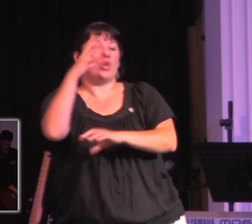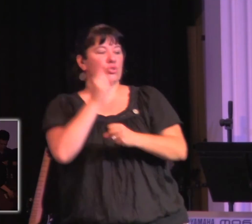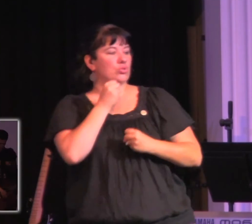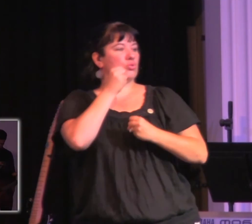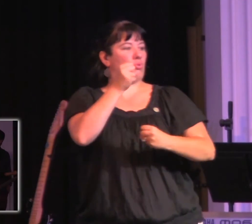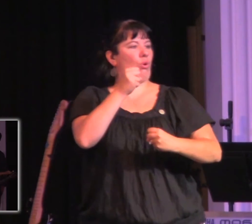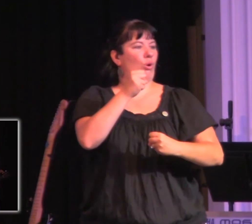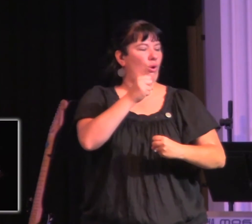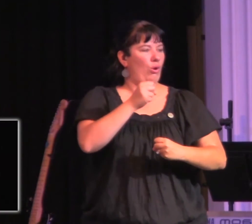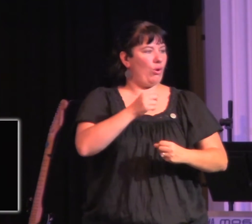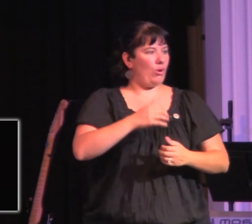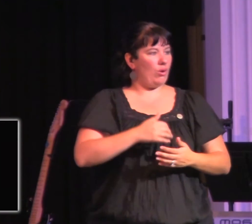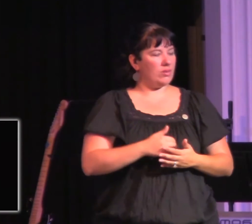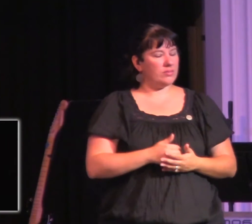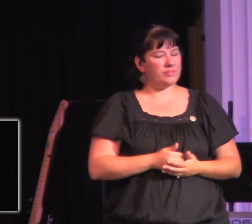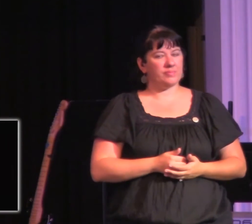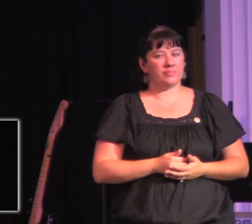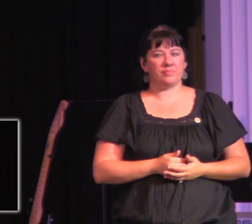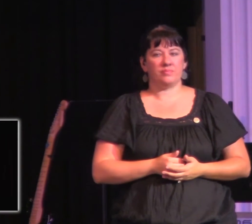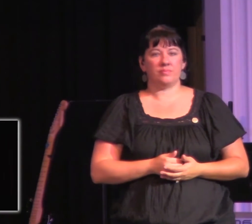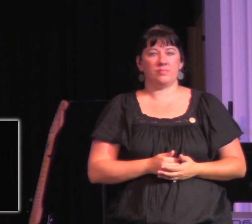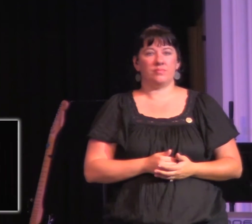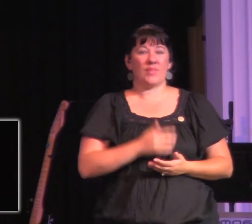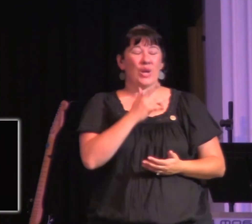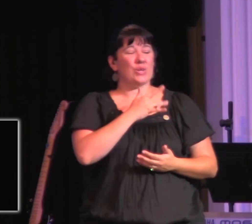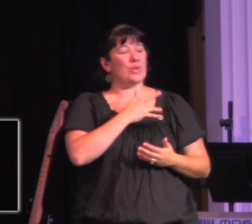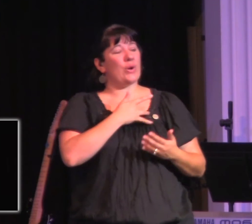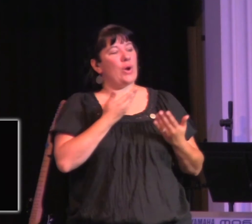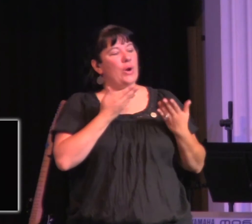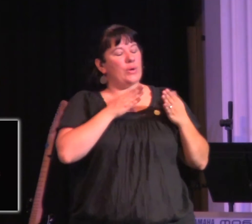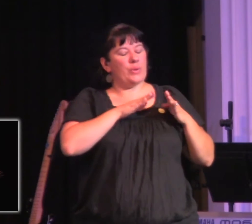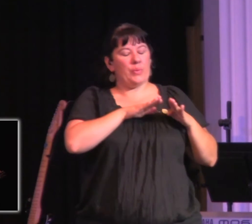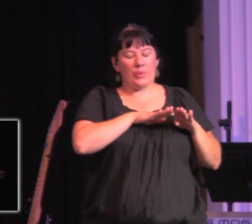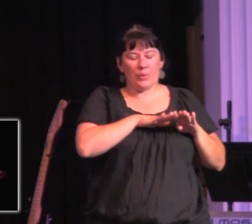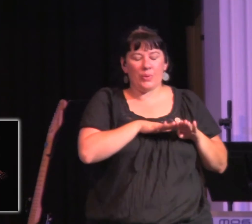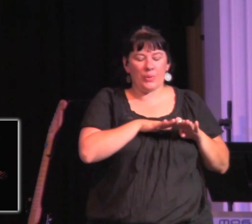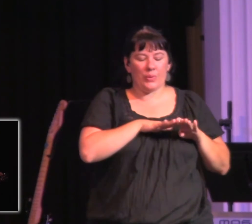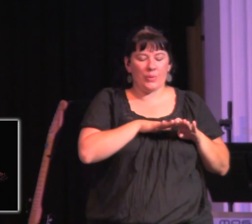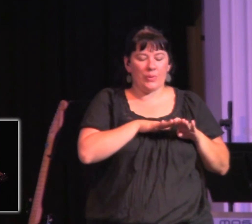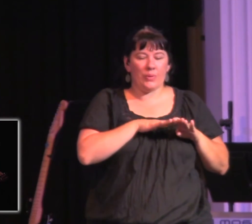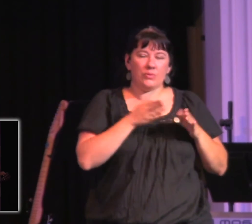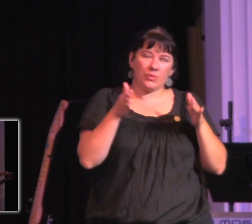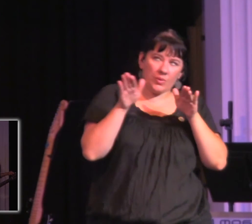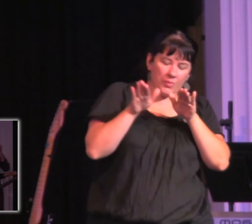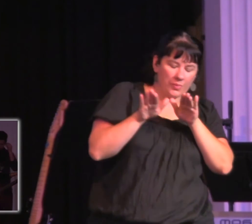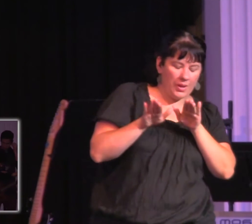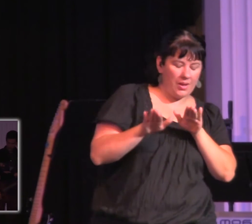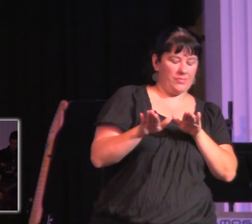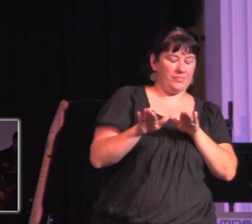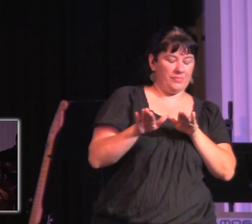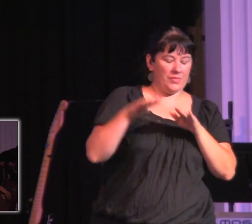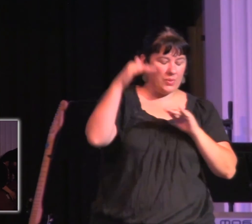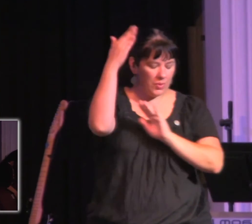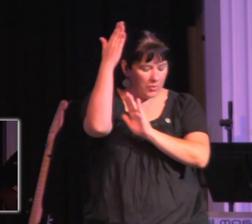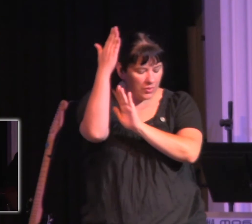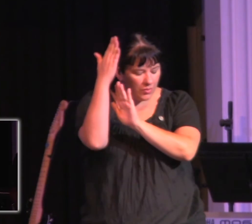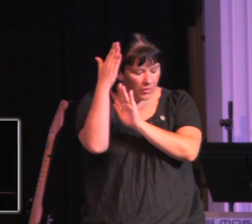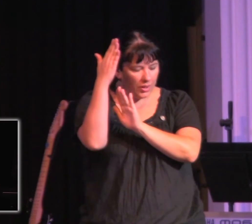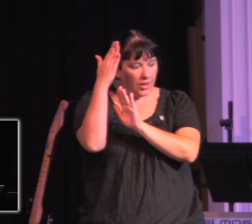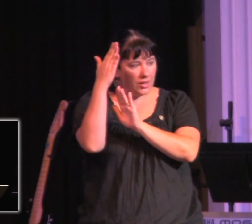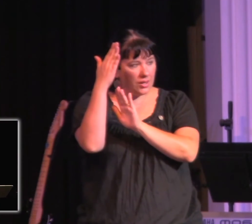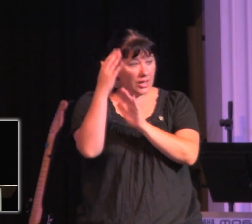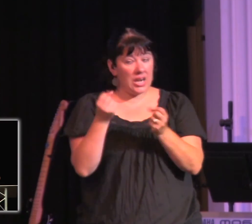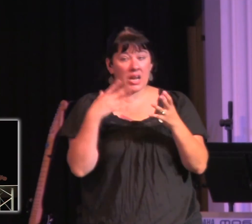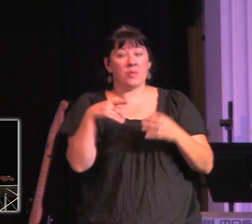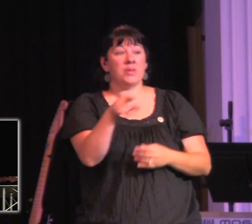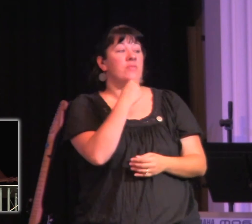just a second? And would you just get honest before God and just get just real before God? How many of you here today say, Todd, since